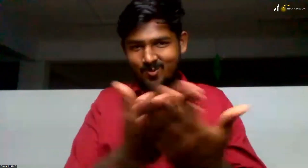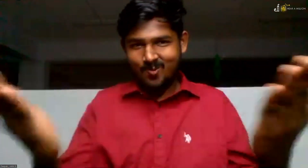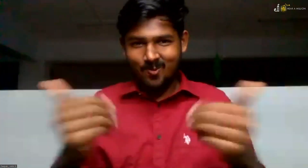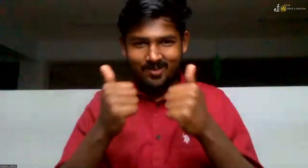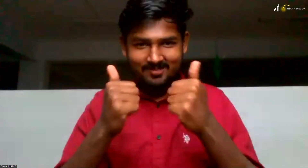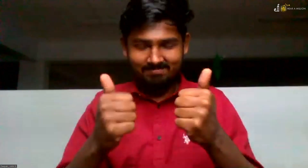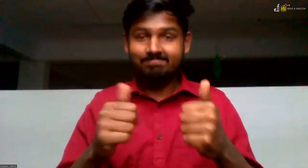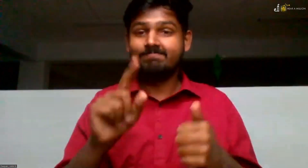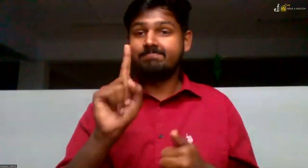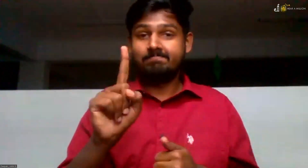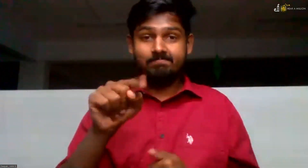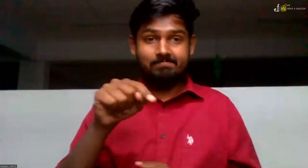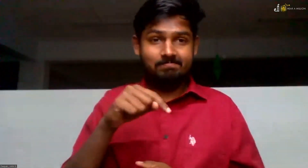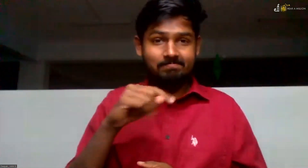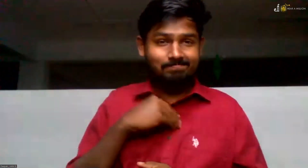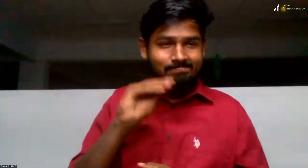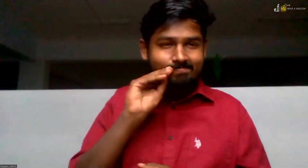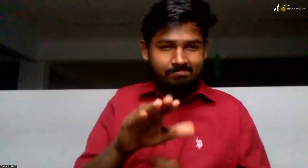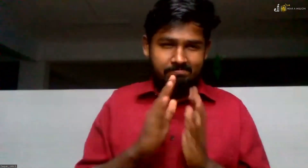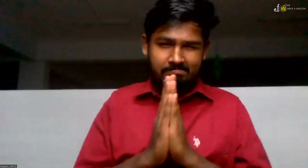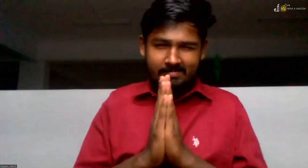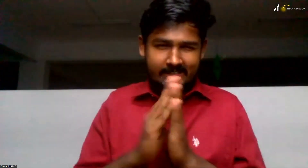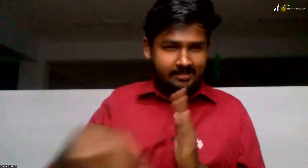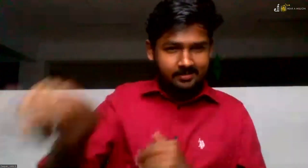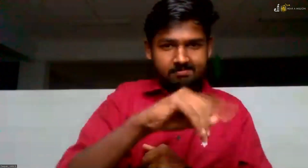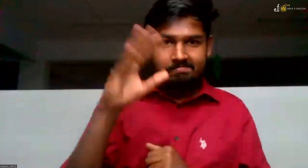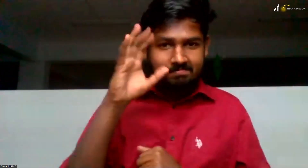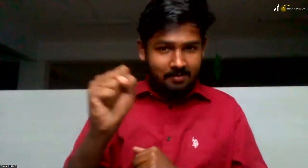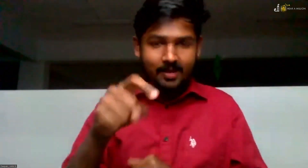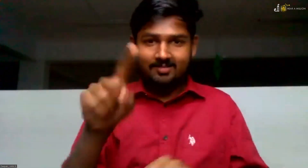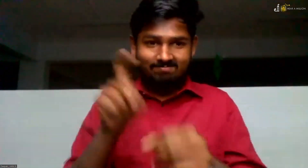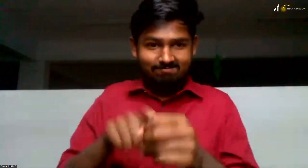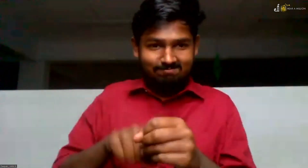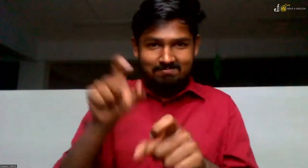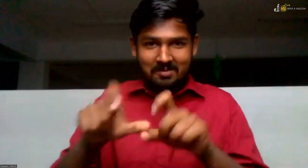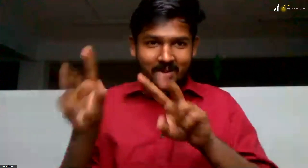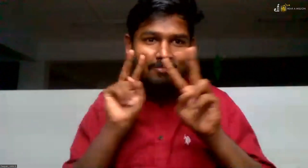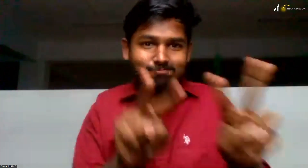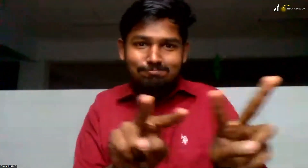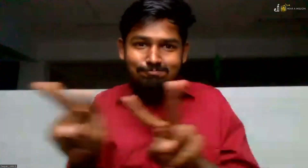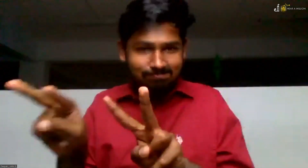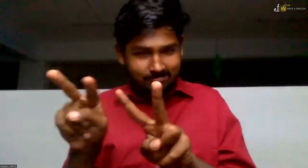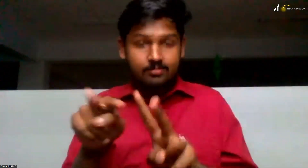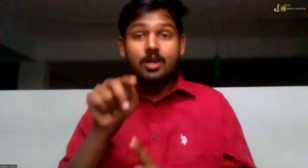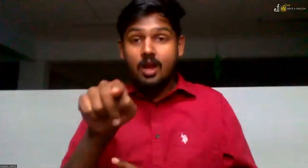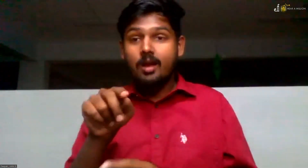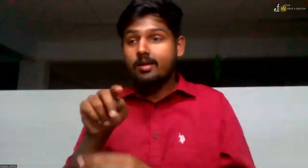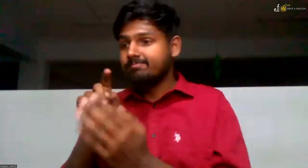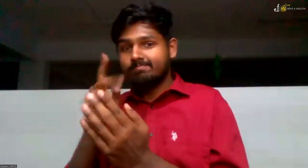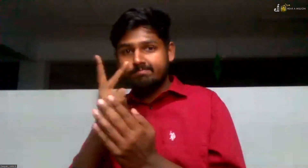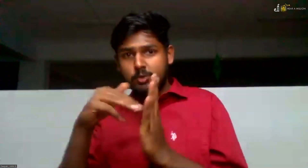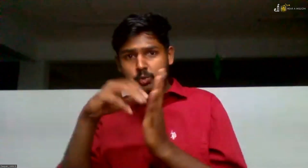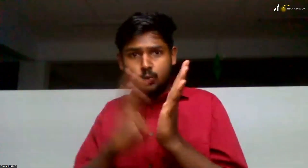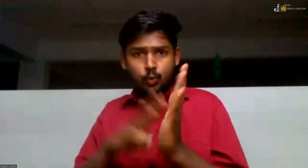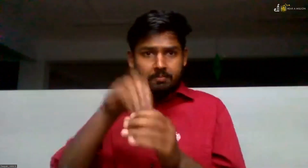Okay. Thank you, everyone. Thank you so much. But I would like to inform everybody, please,